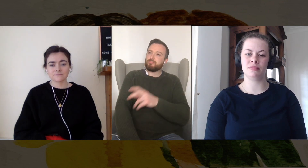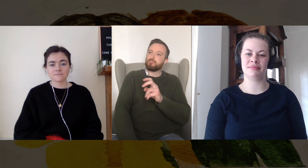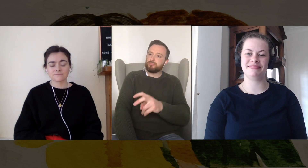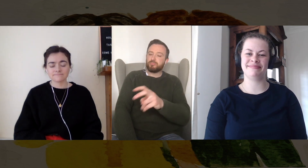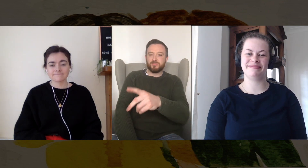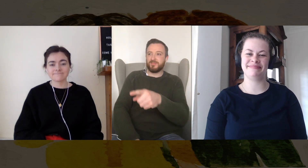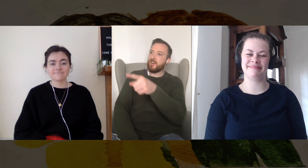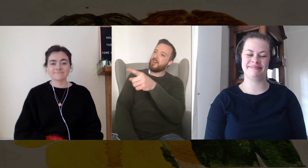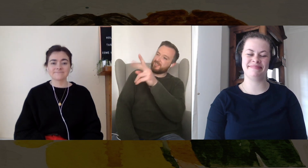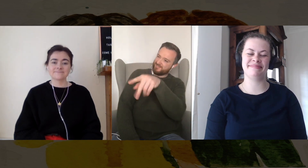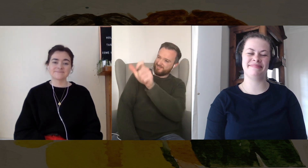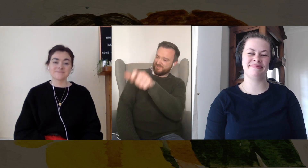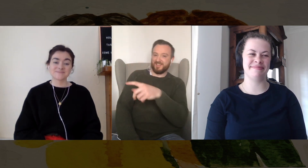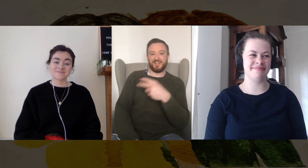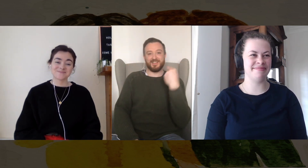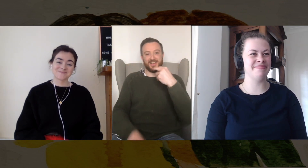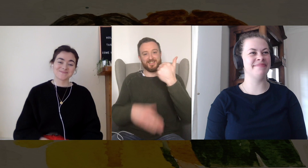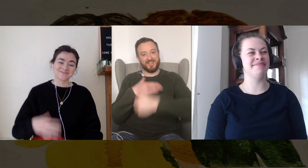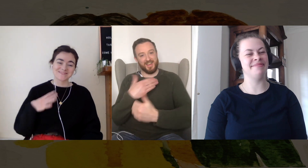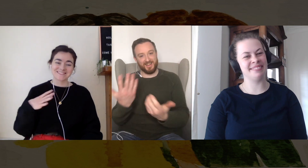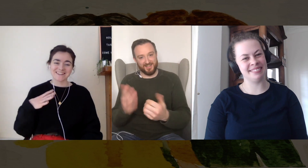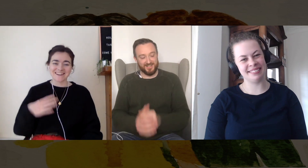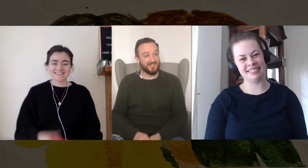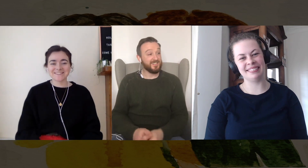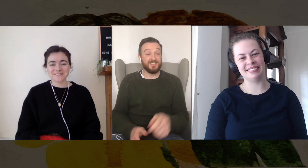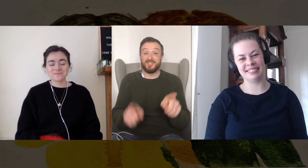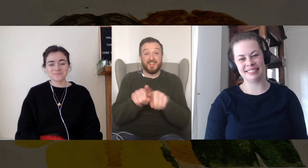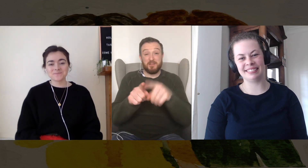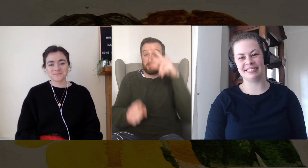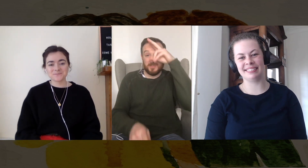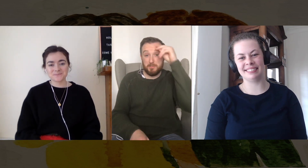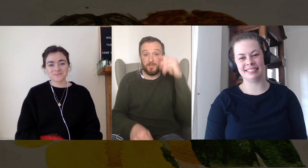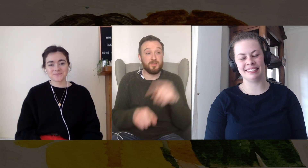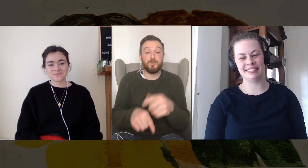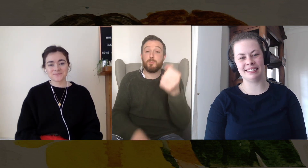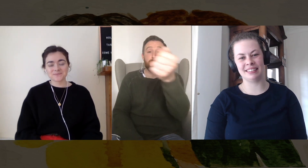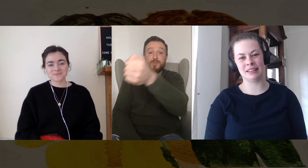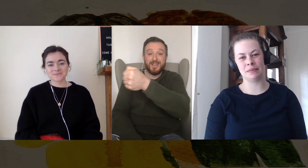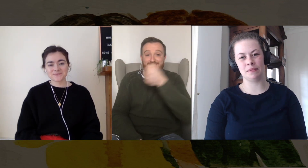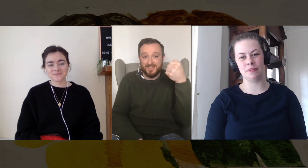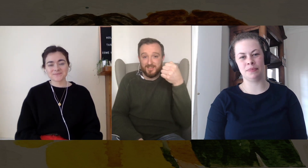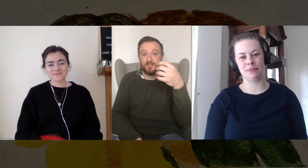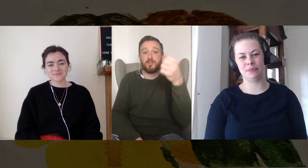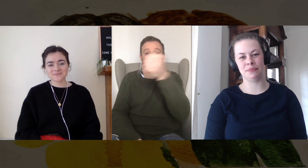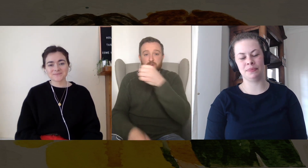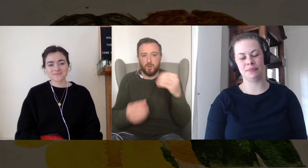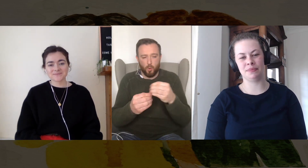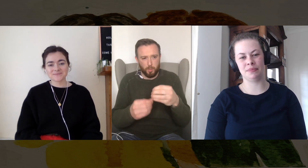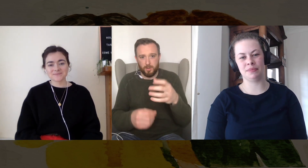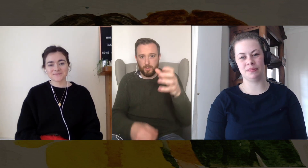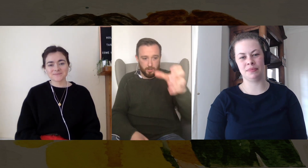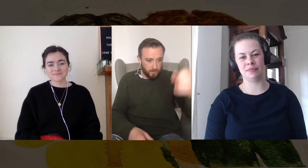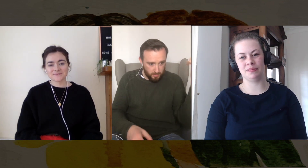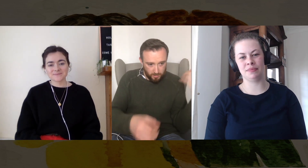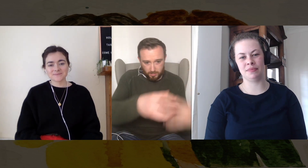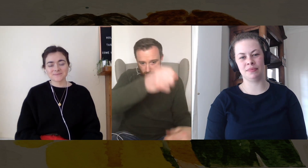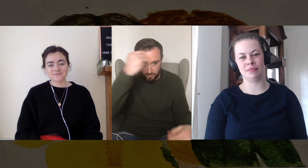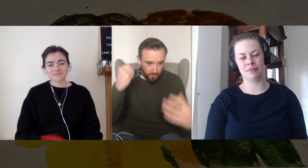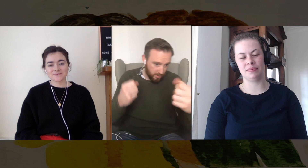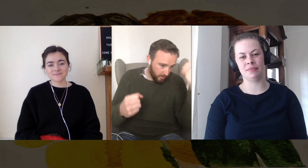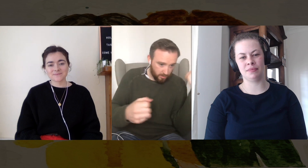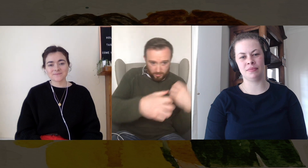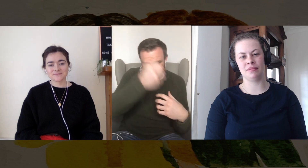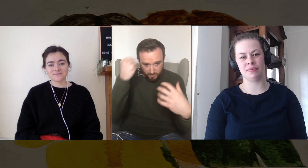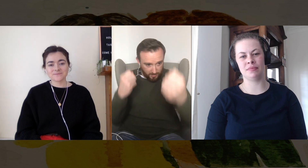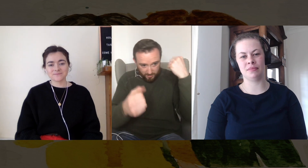towards charge. Yeah. And they're living their life like that 24/7. And you'll see someone else and they're sauntering and strolling and they're like, they're